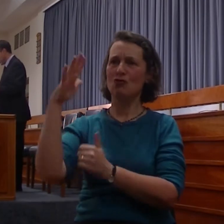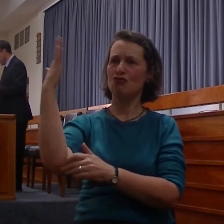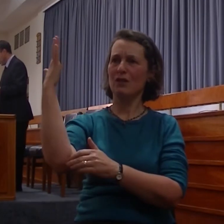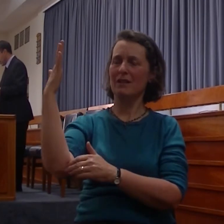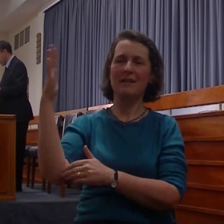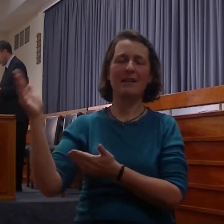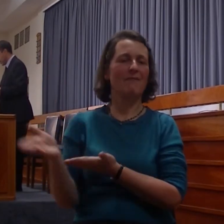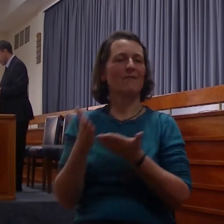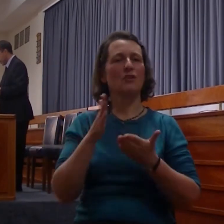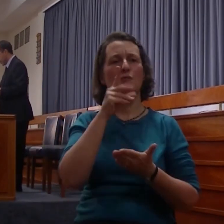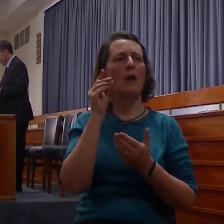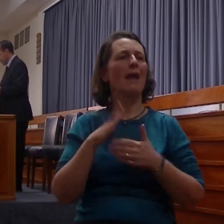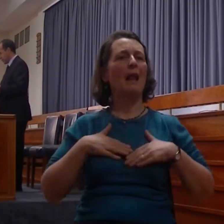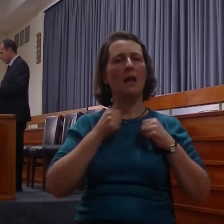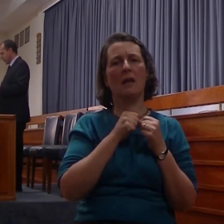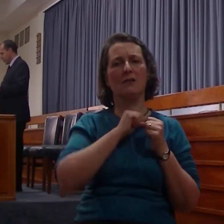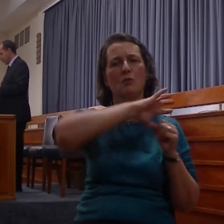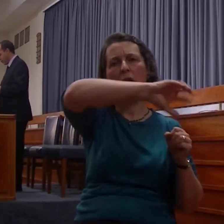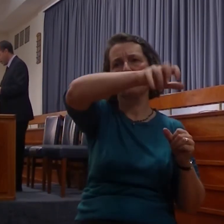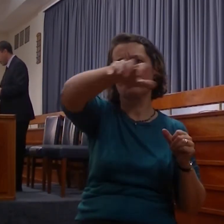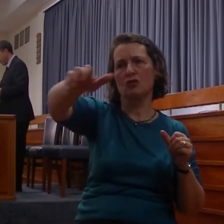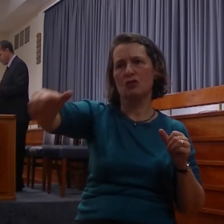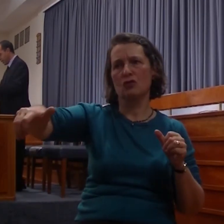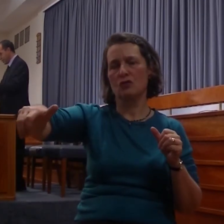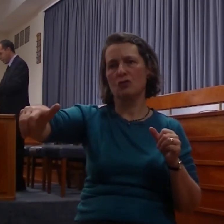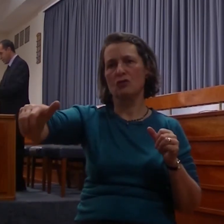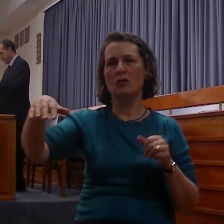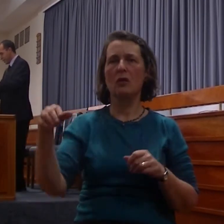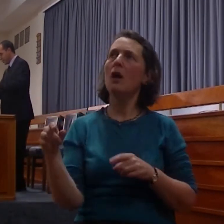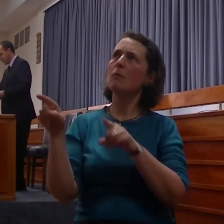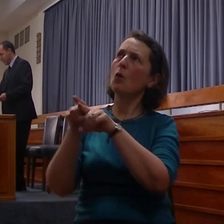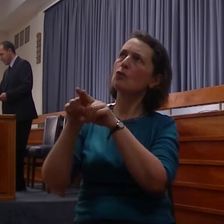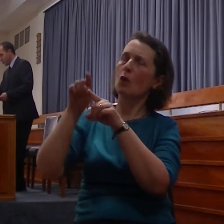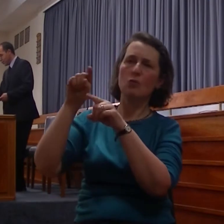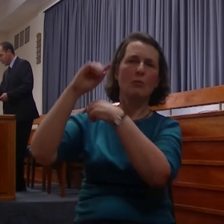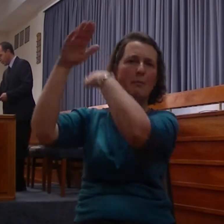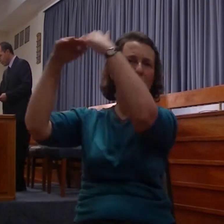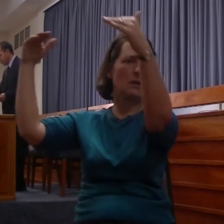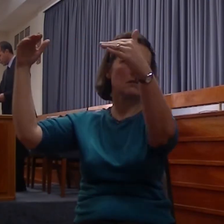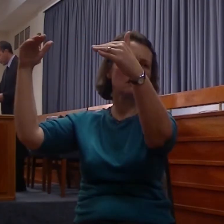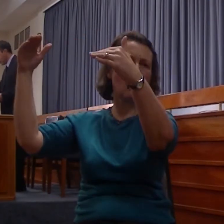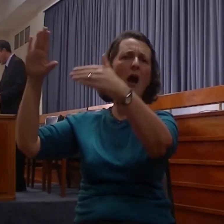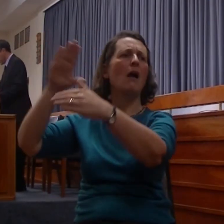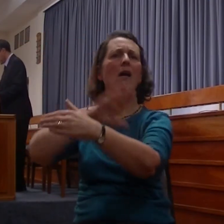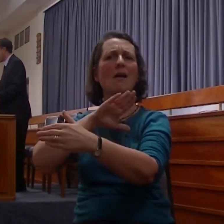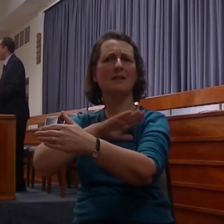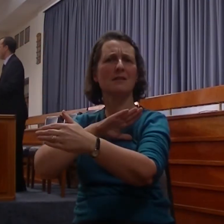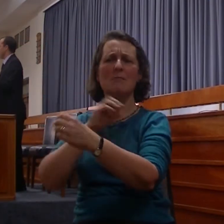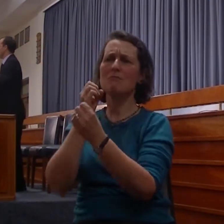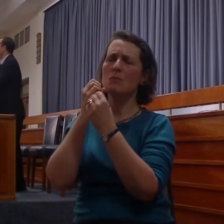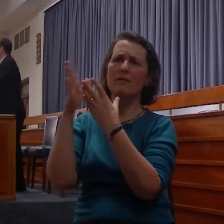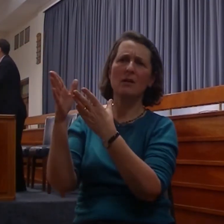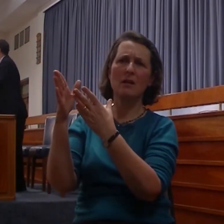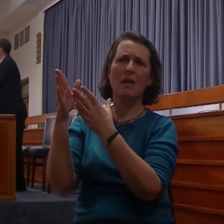we have eternal life. The tree gives spiritual healing to the nations, and eternal